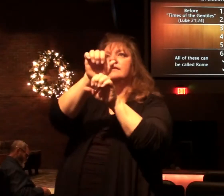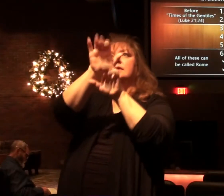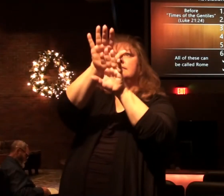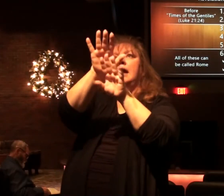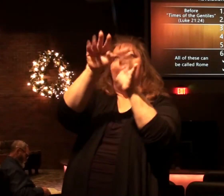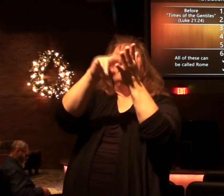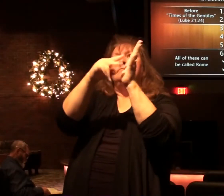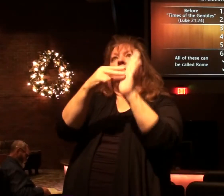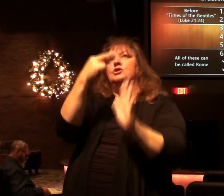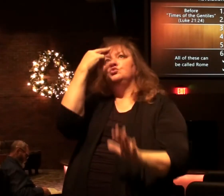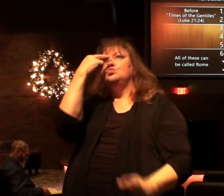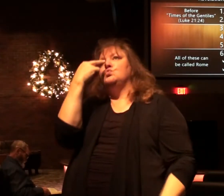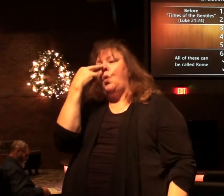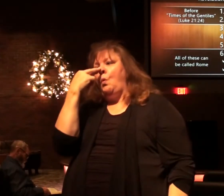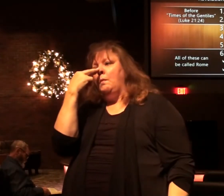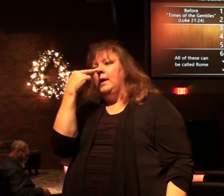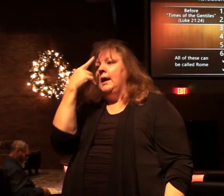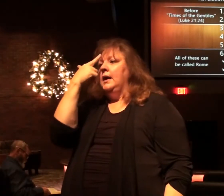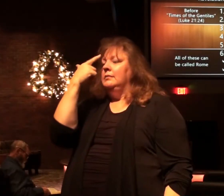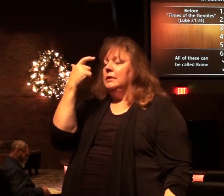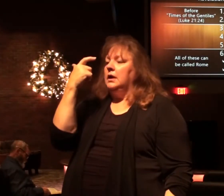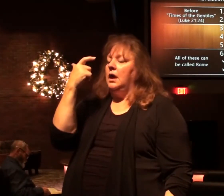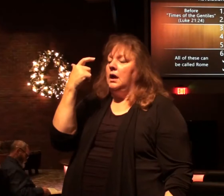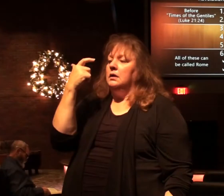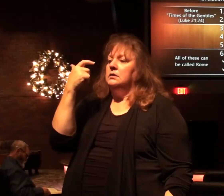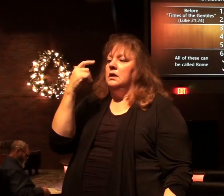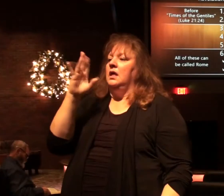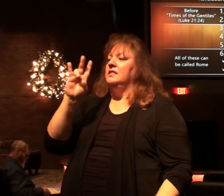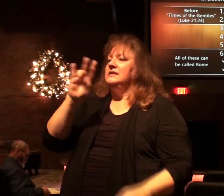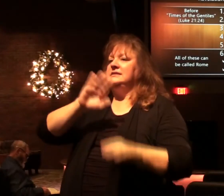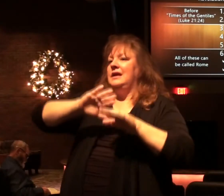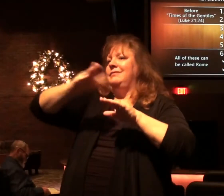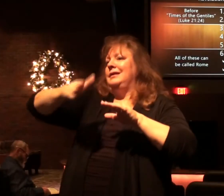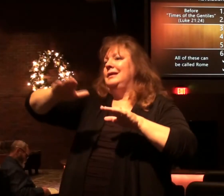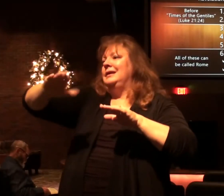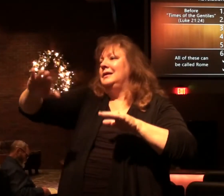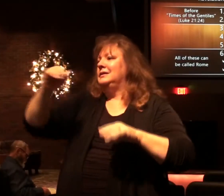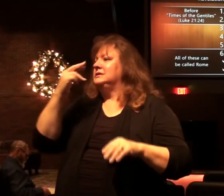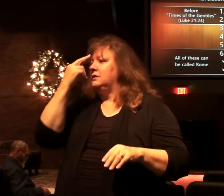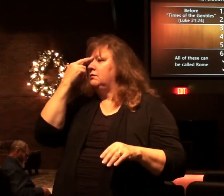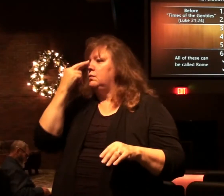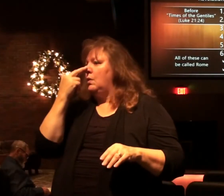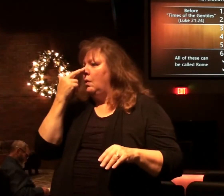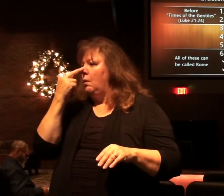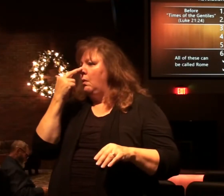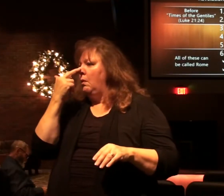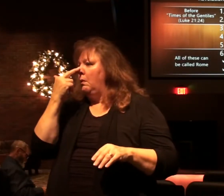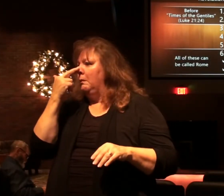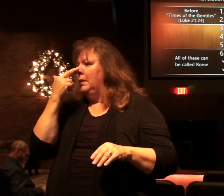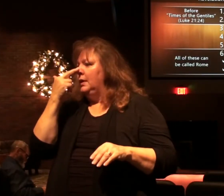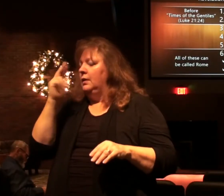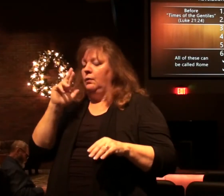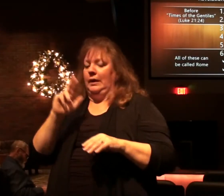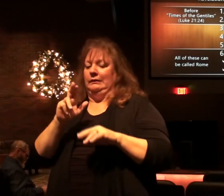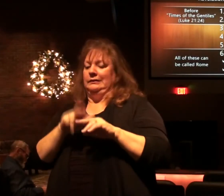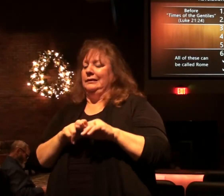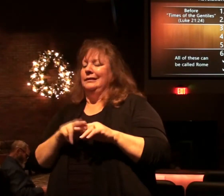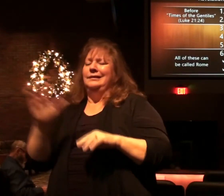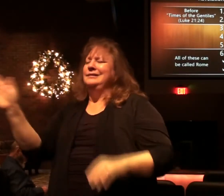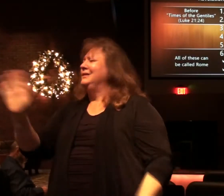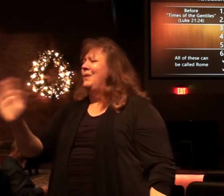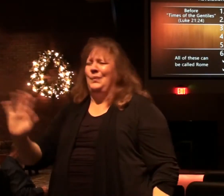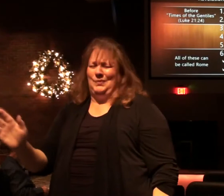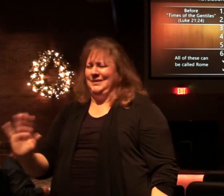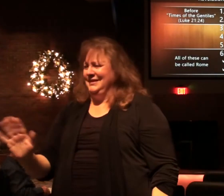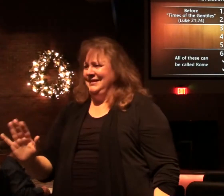this must be Rome, because we're saying the 7 hills or 7 mountains of Rome, which it supposedly sits on. But that's not what it